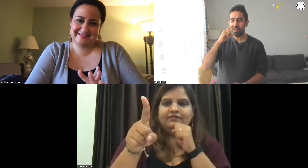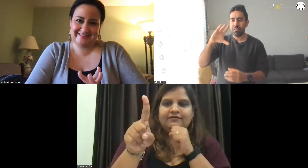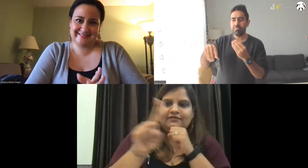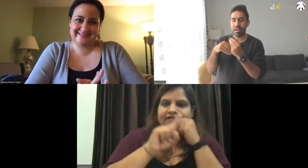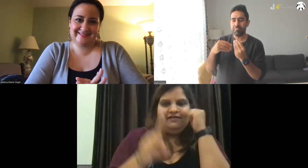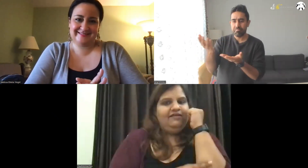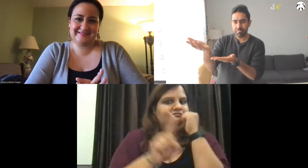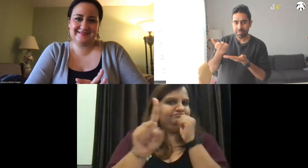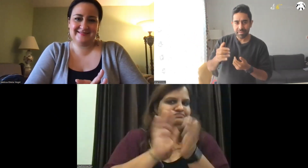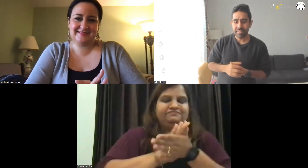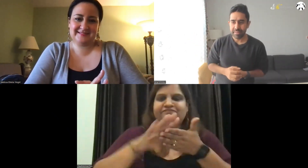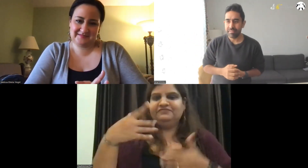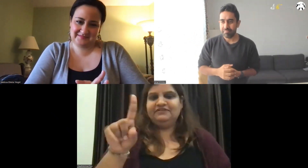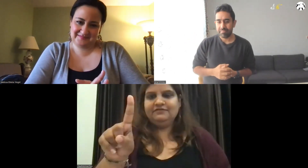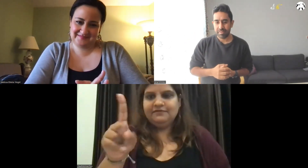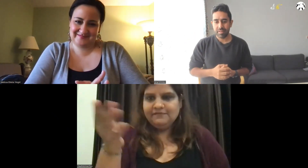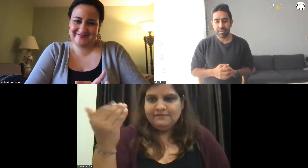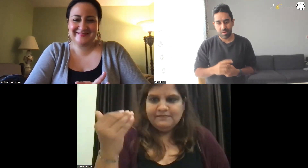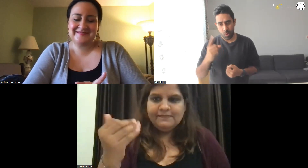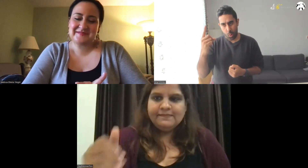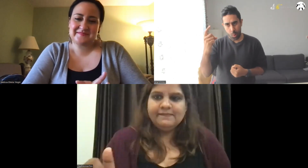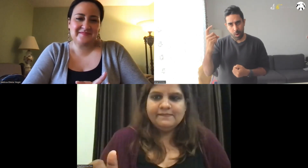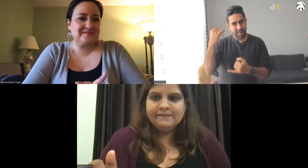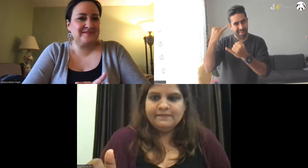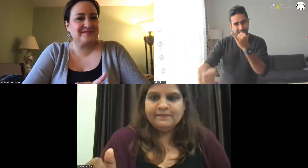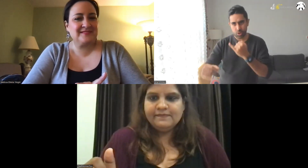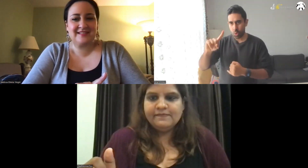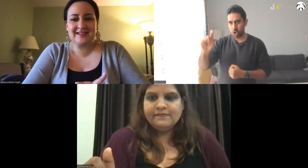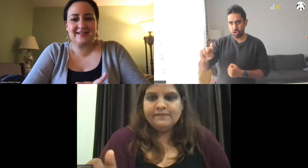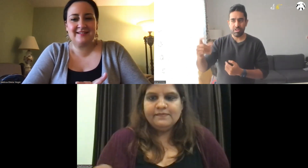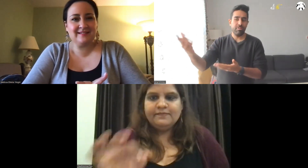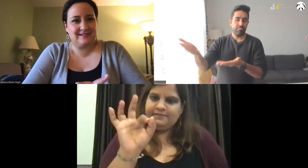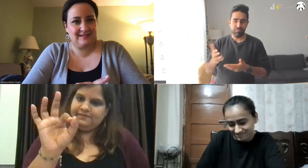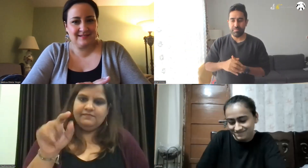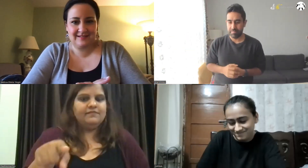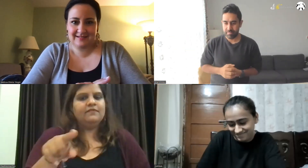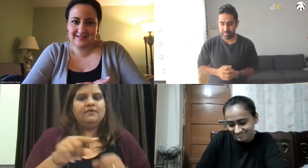question. There's one girl. If we can take that. It's the last question of the day.